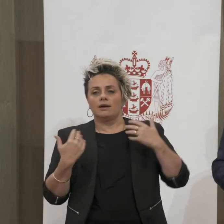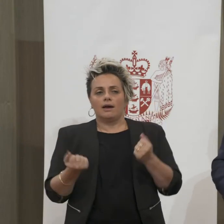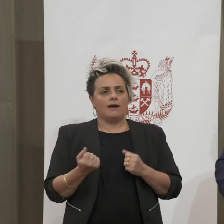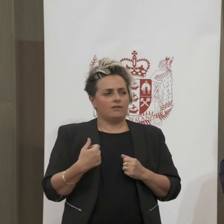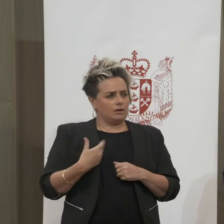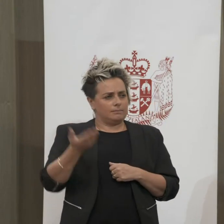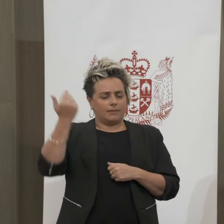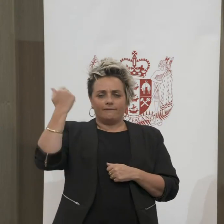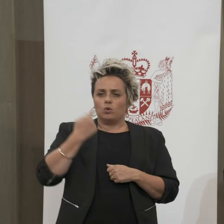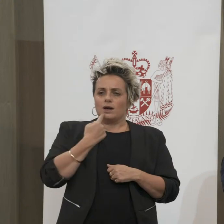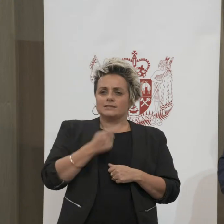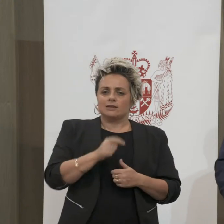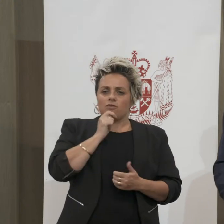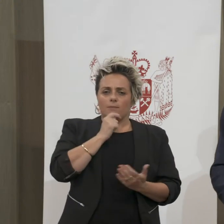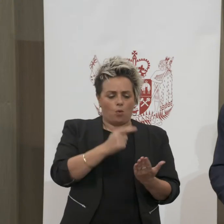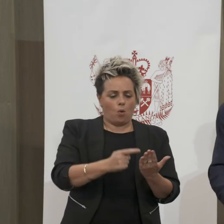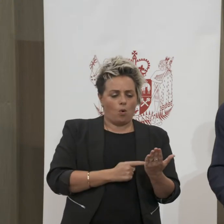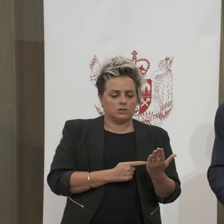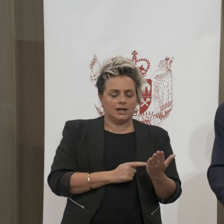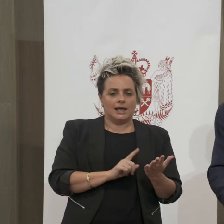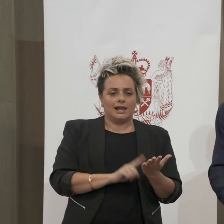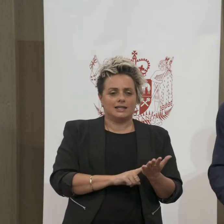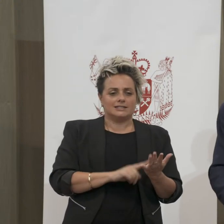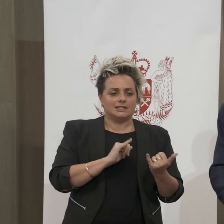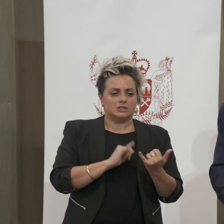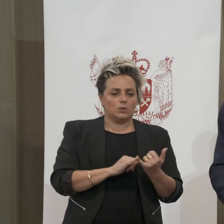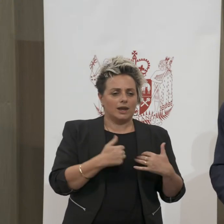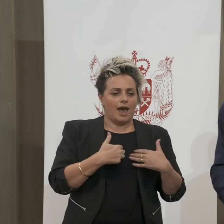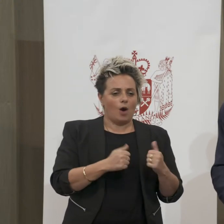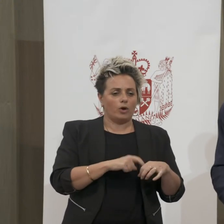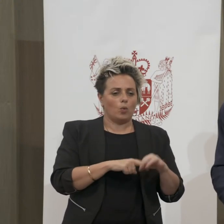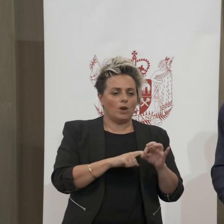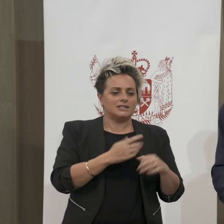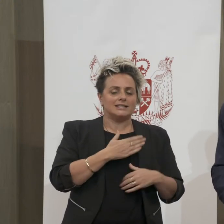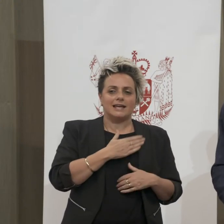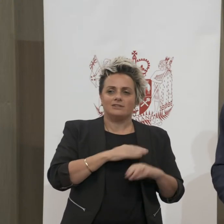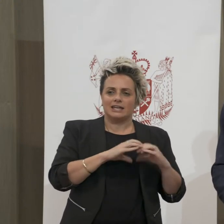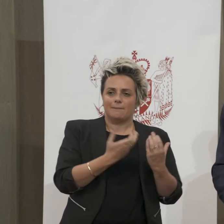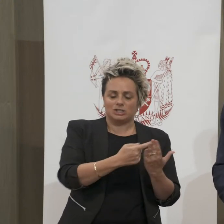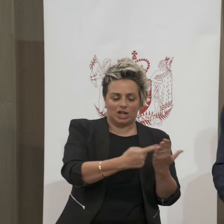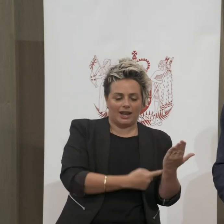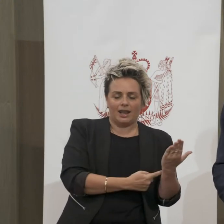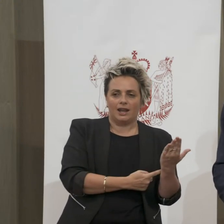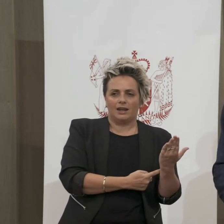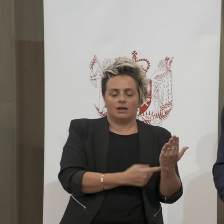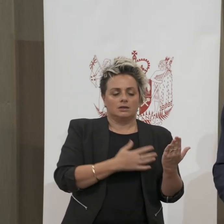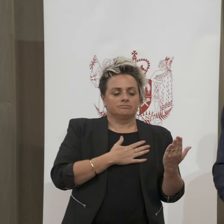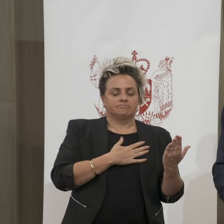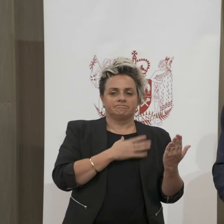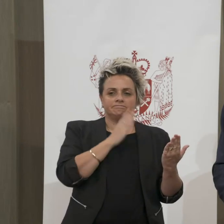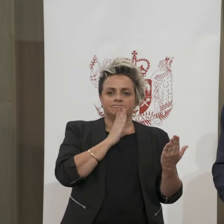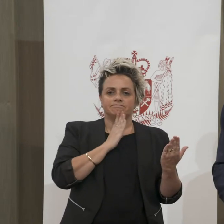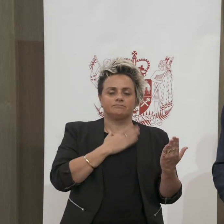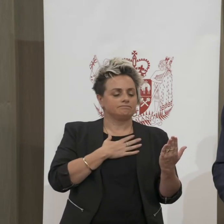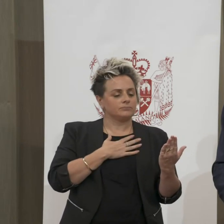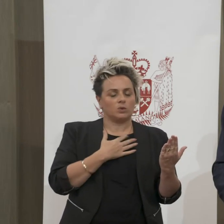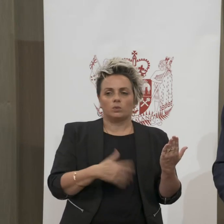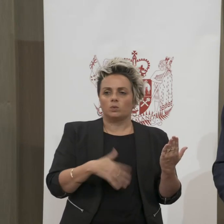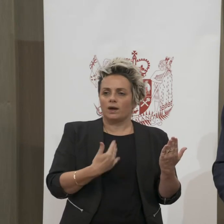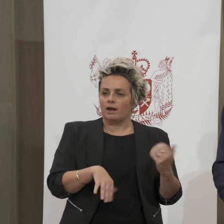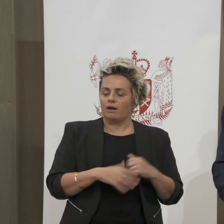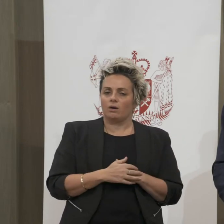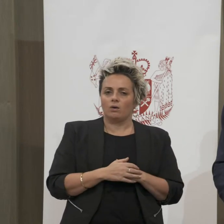referred earlier to the report released this week by the Health Quality and Safety Commission. It makes for sobering reading and